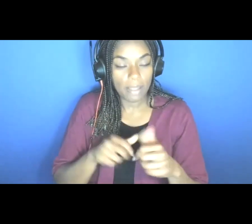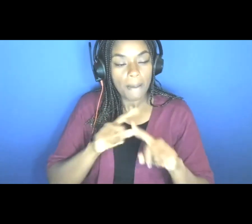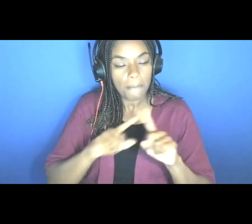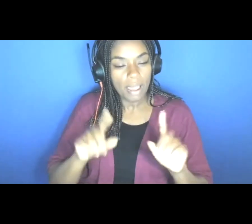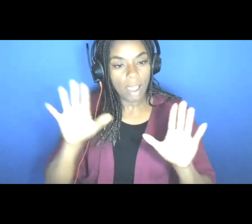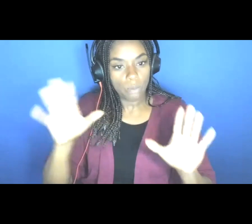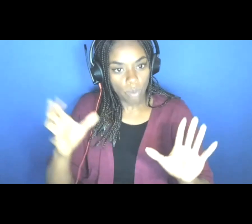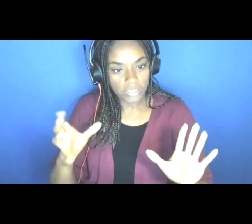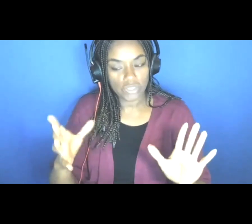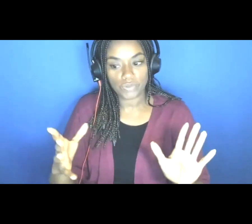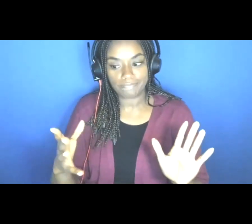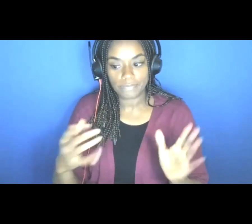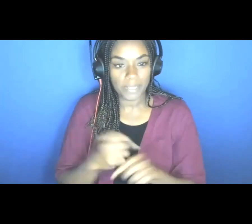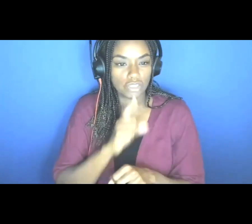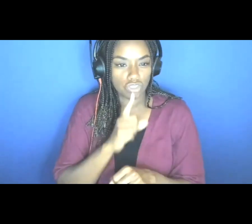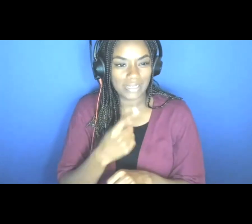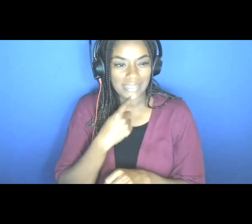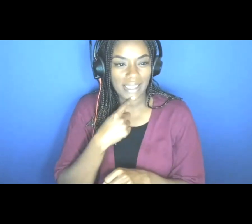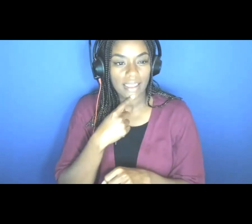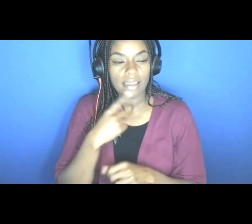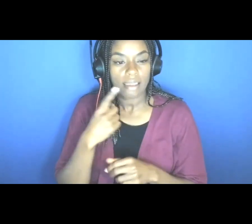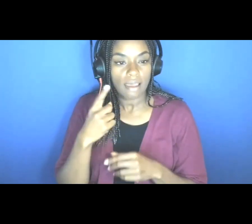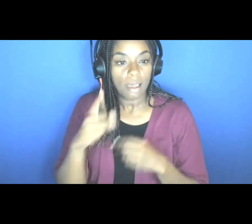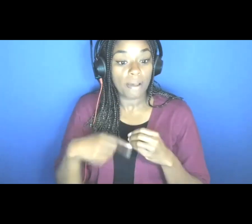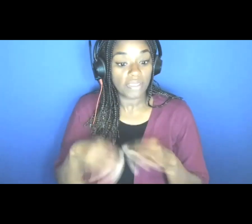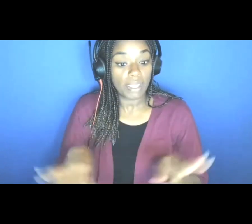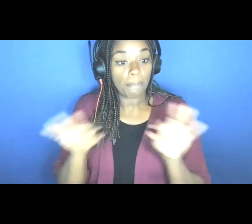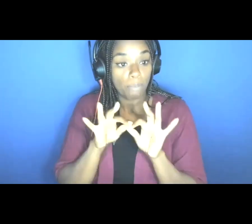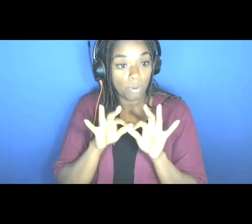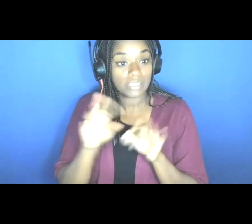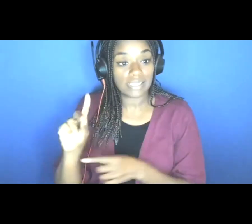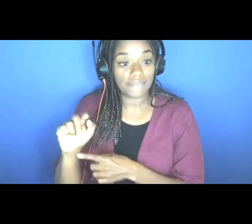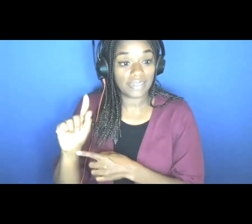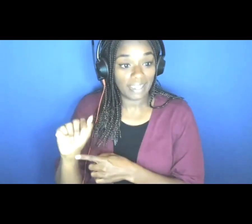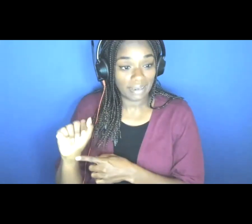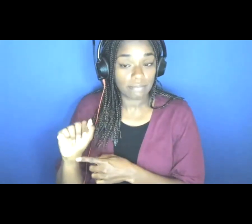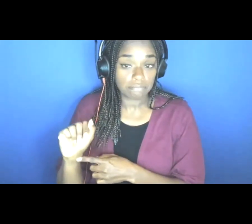data, not only for those of us in government who can use